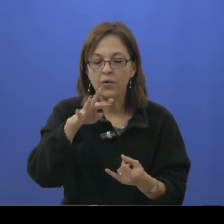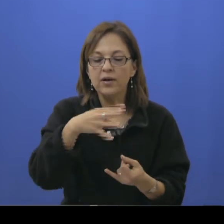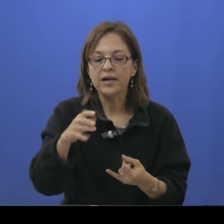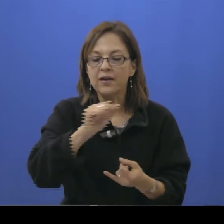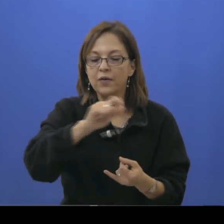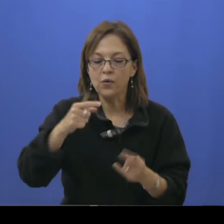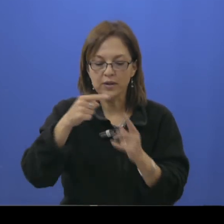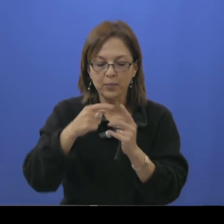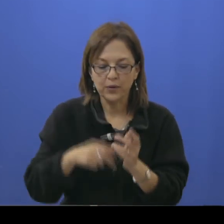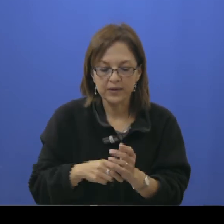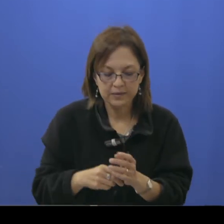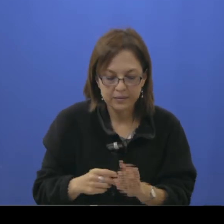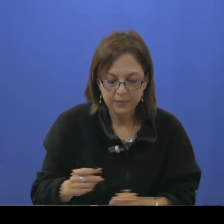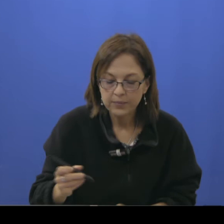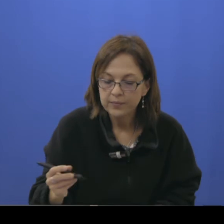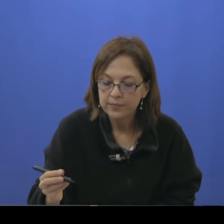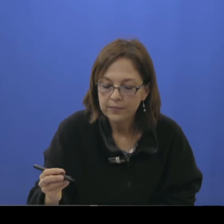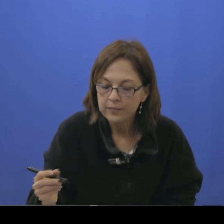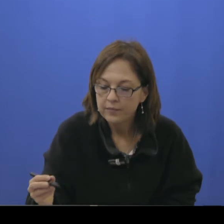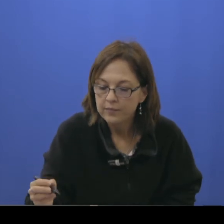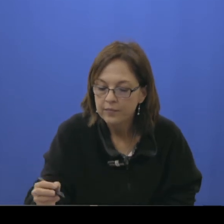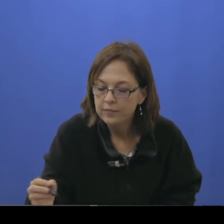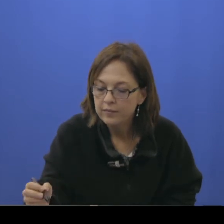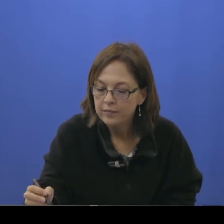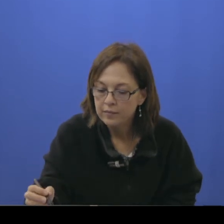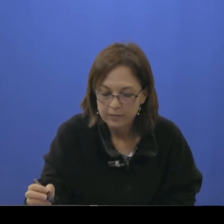Now graph all the points.